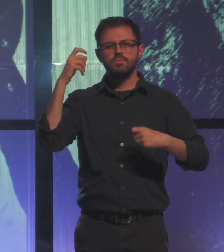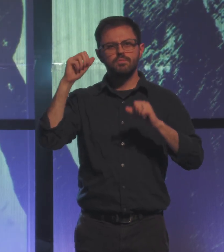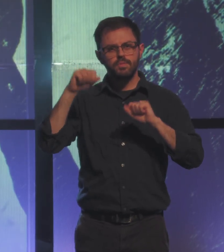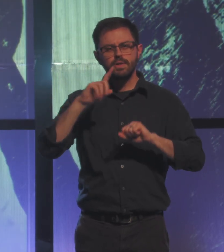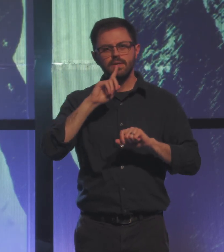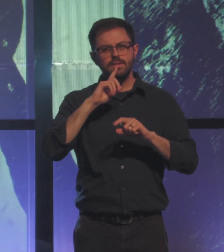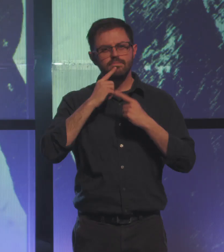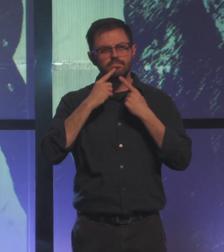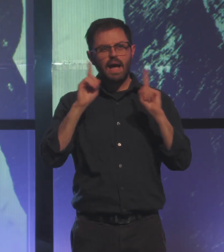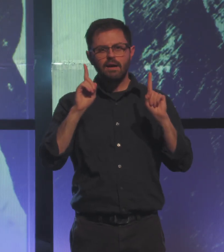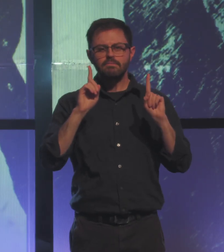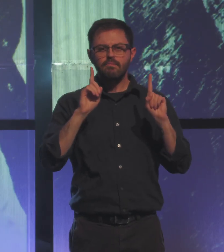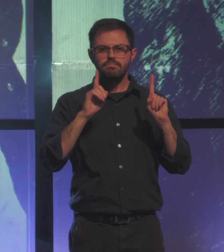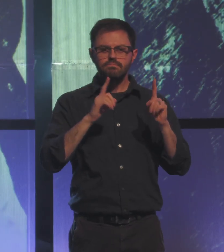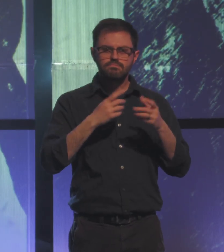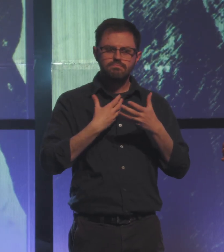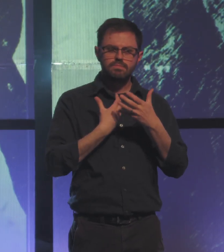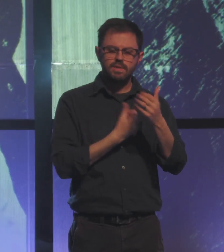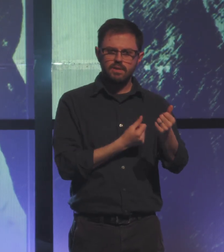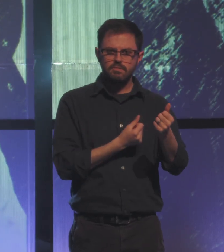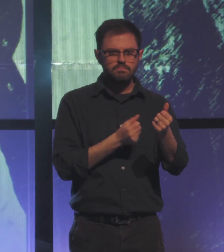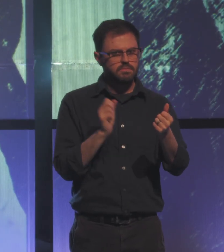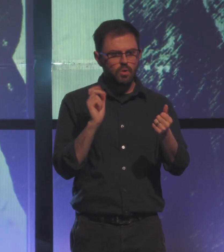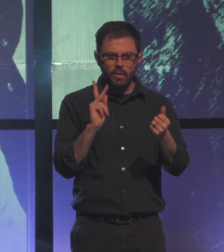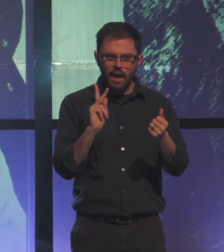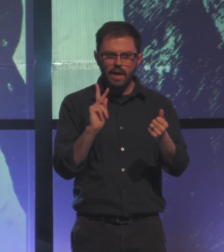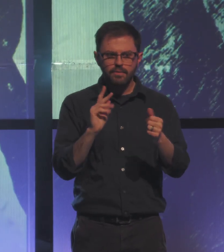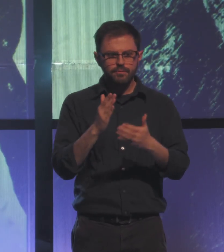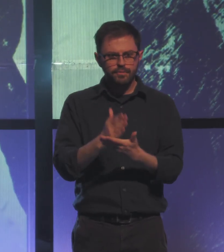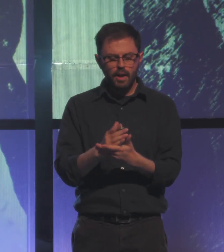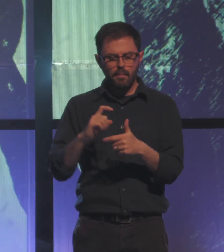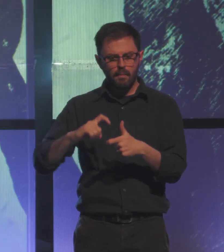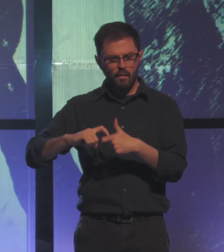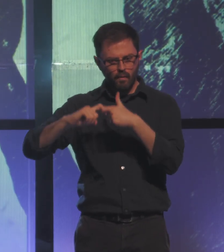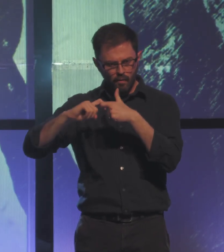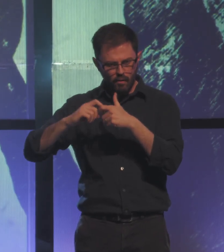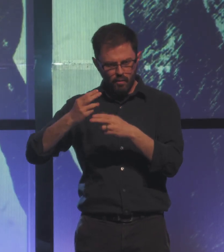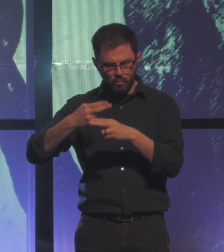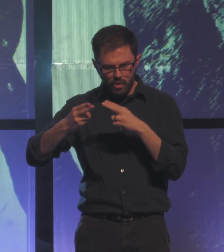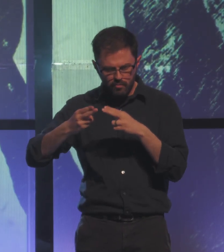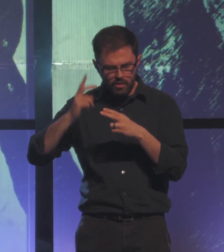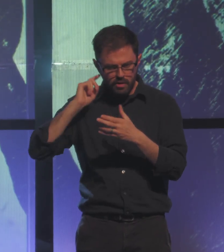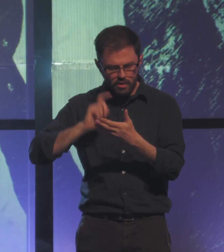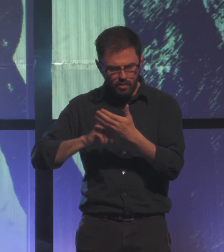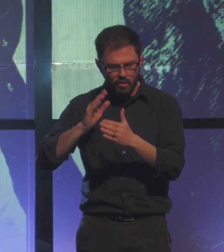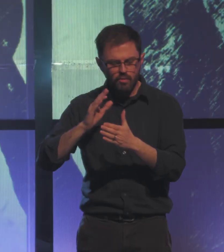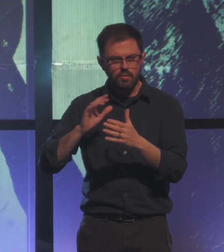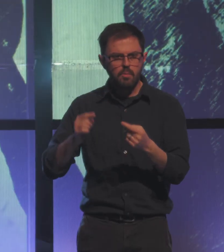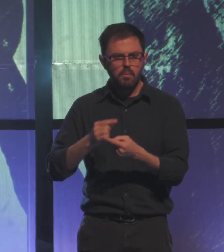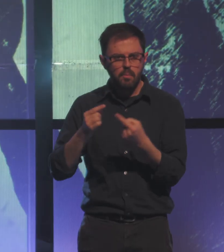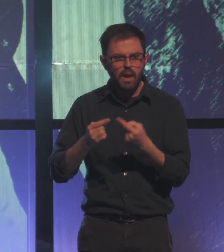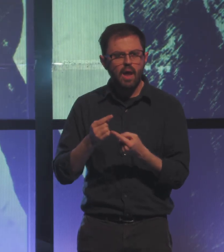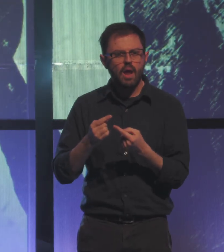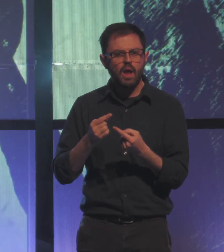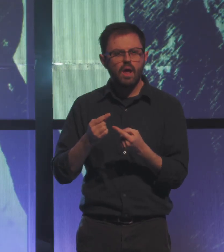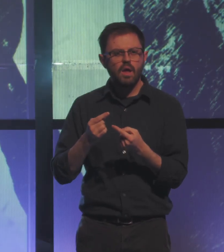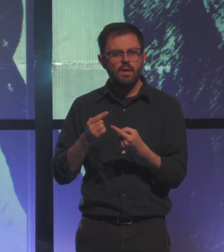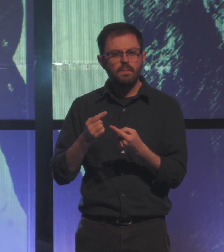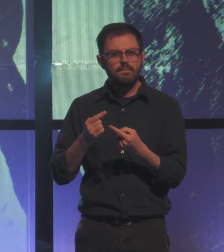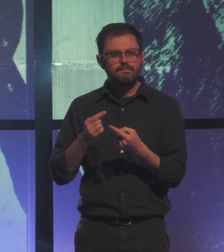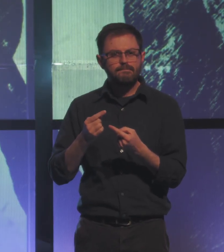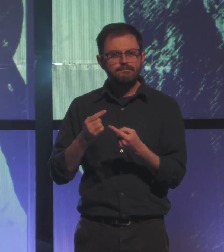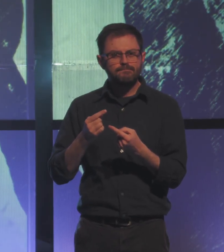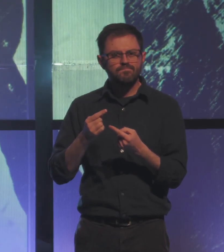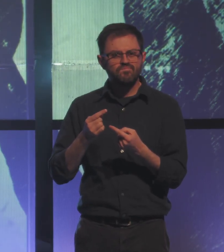take a second. Healing is found so deeply in the moment that when we actually sit with, oh,